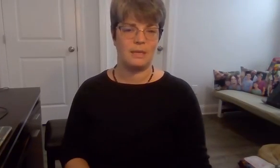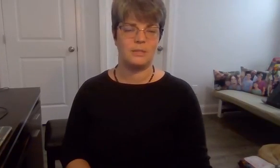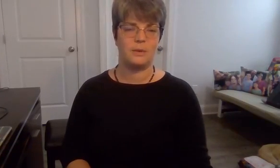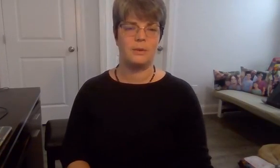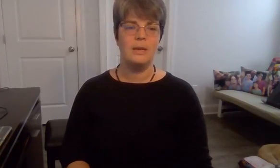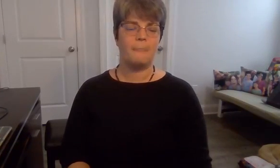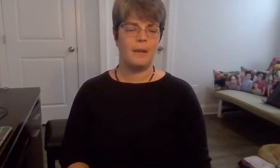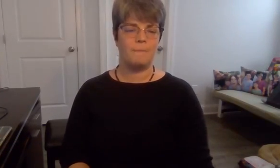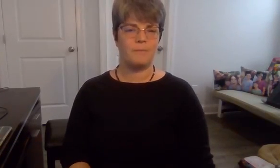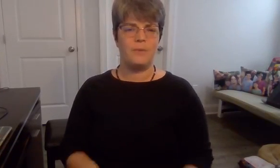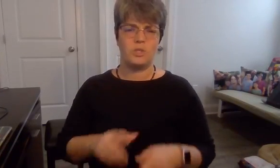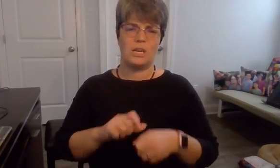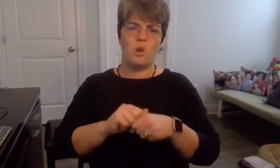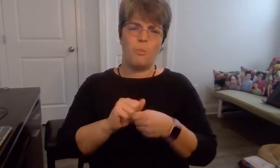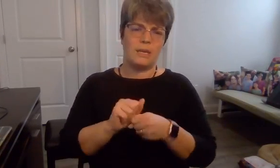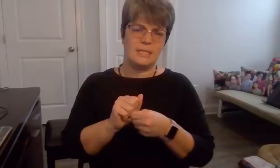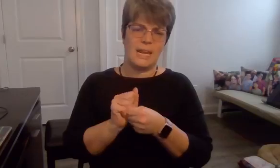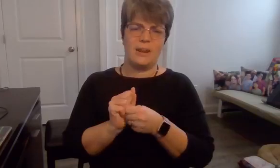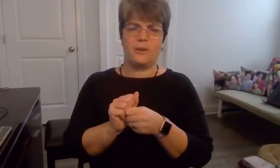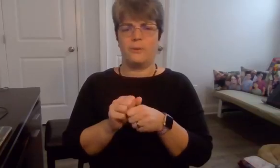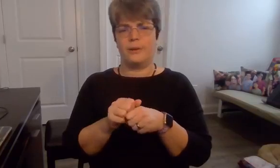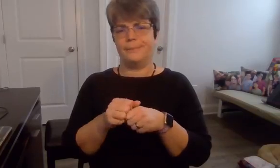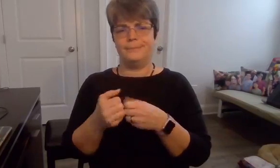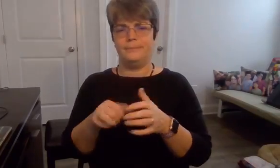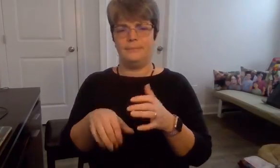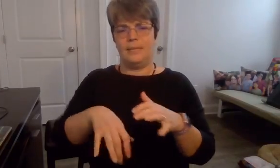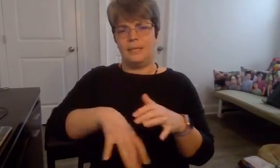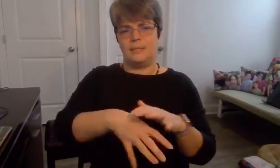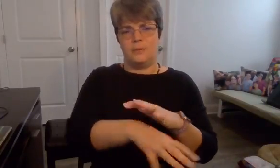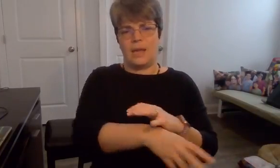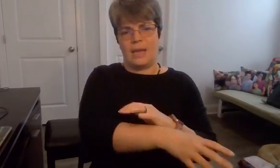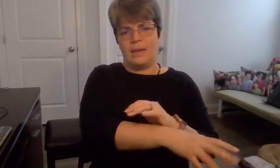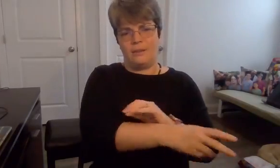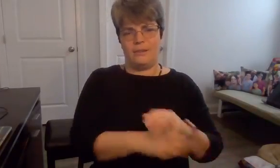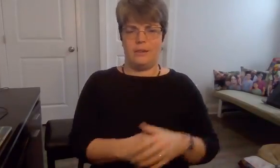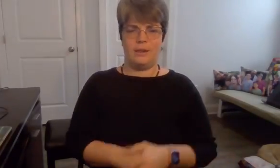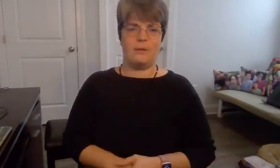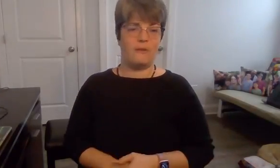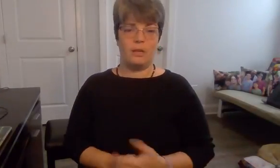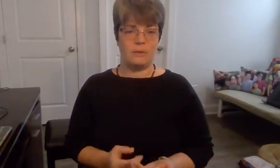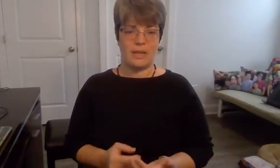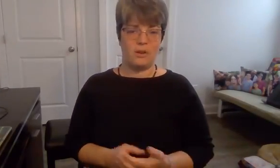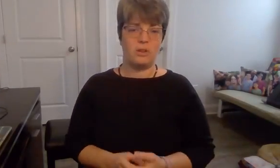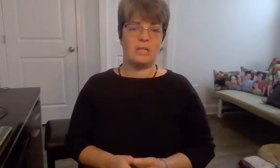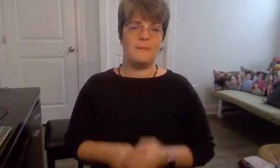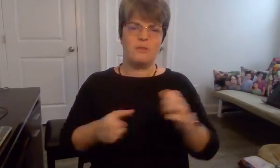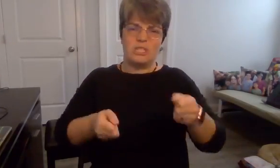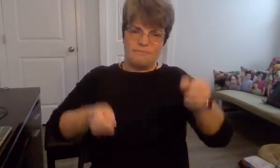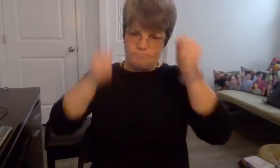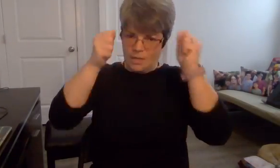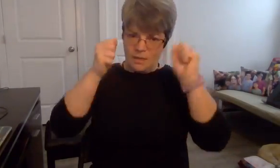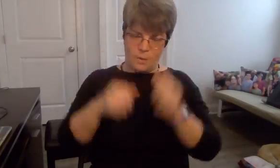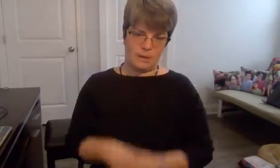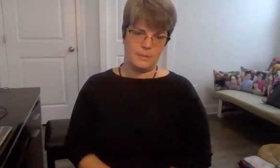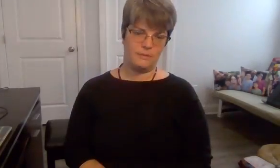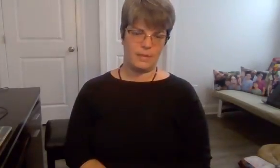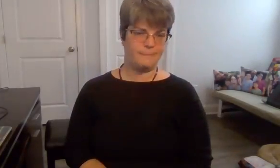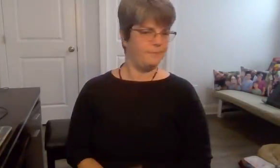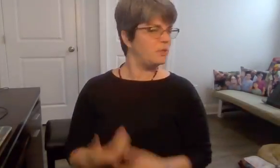So if he was trying to open a container or get his little guy out of the thing or whatever, and he was having a hard time, he would just whack himself in the head. So we don't